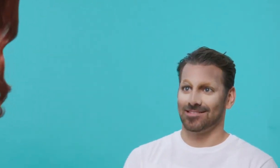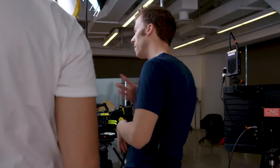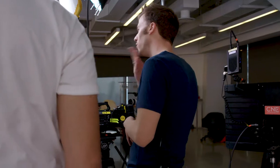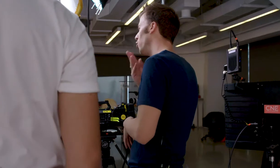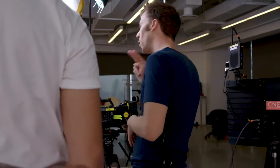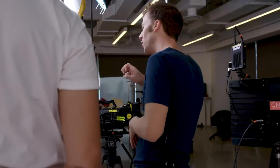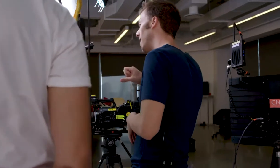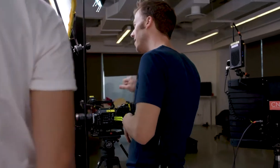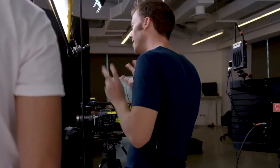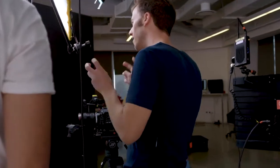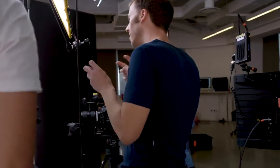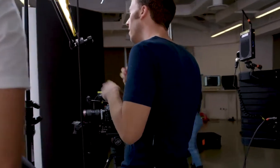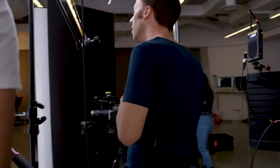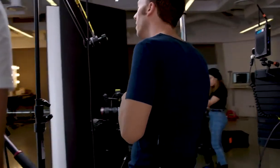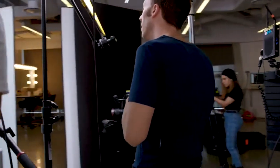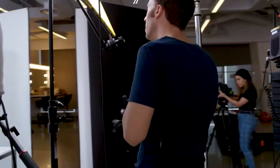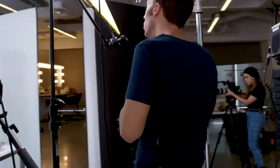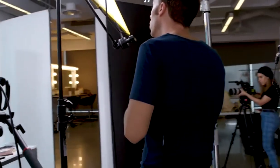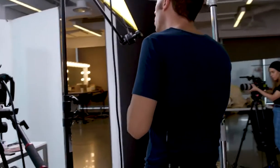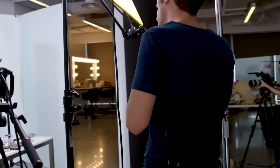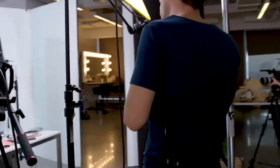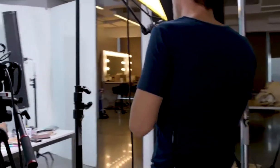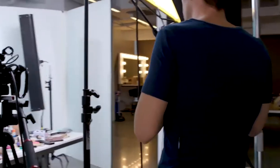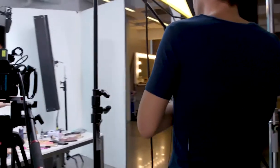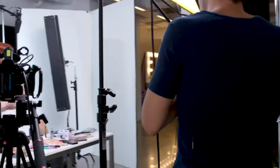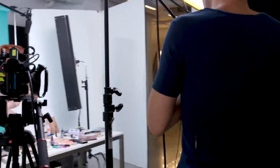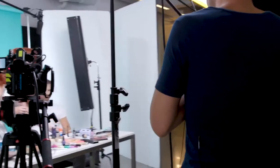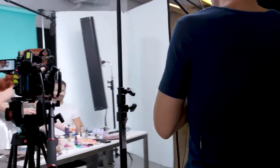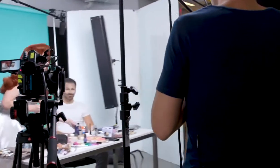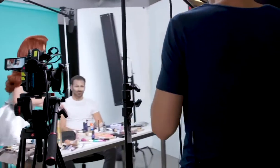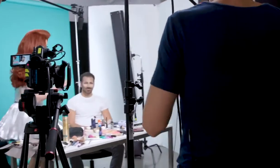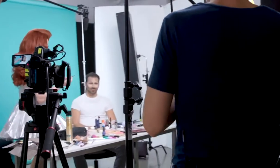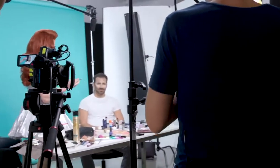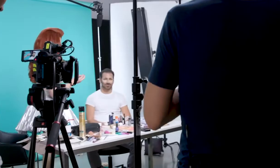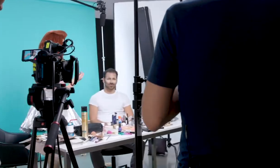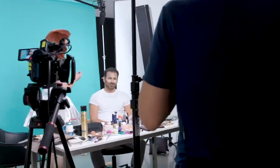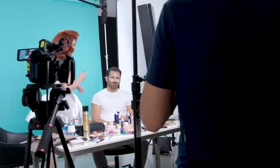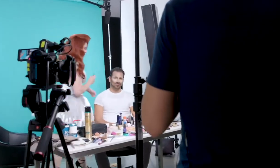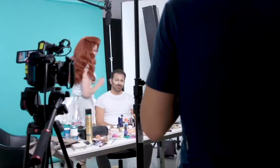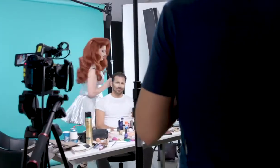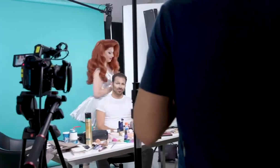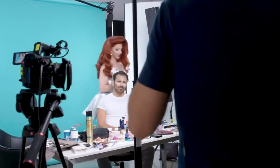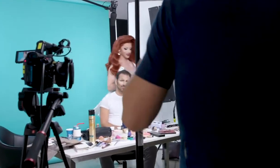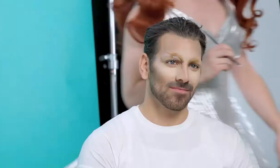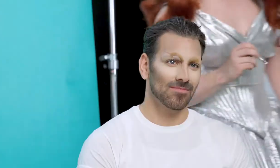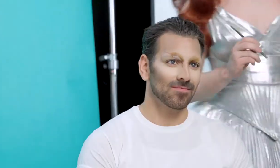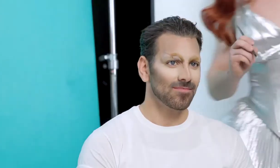Jewishness. And so I decided to stop thinking about what could have been and just see what was